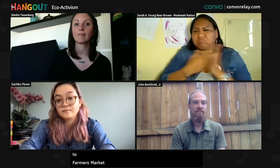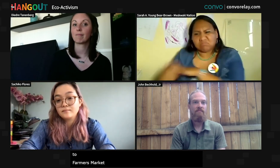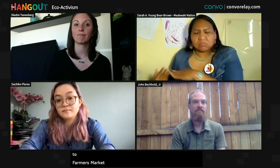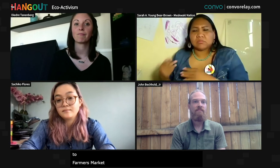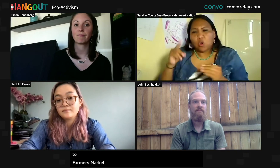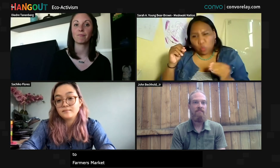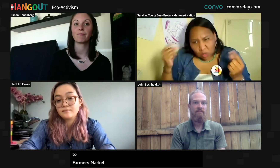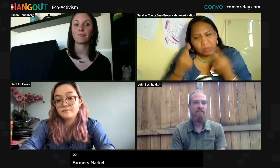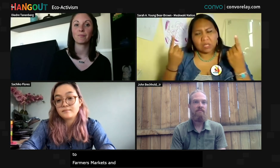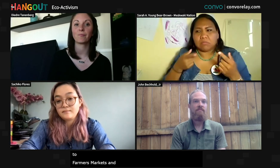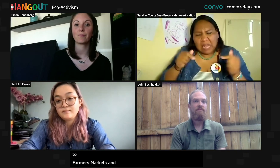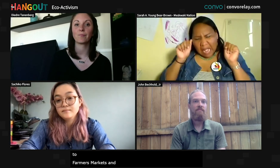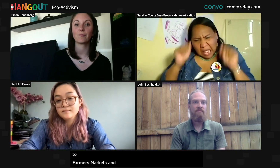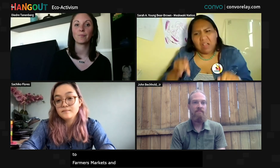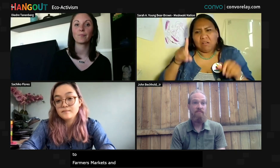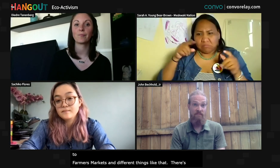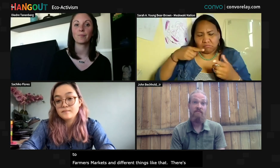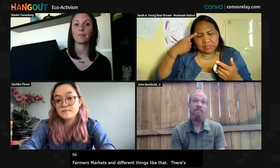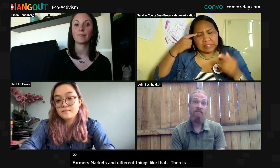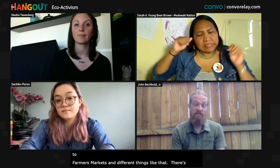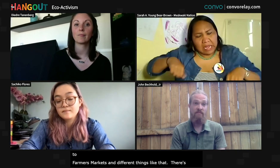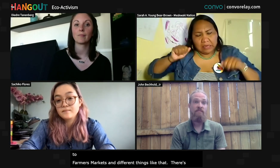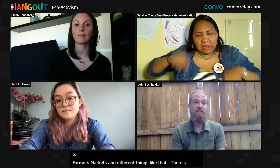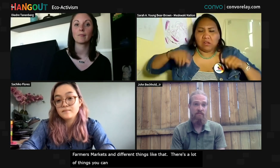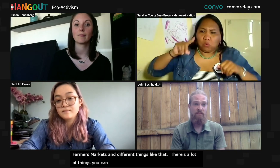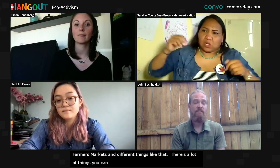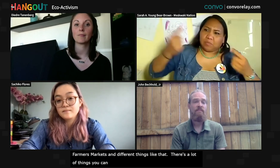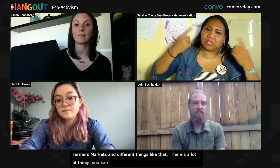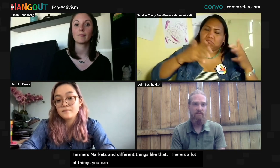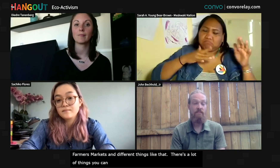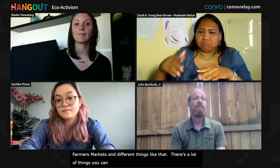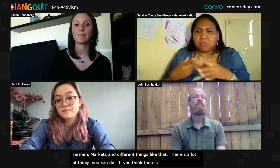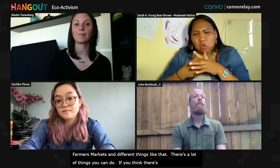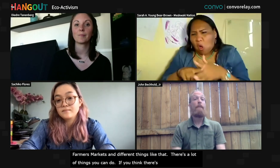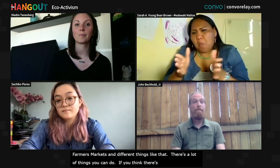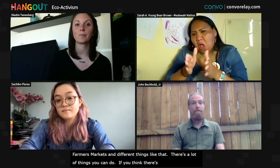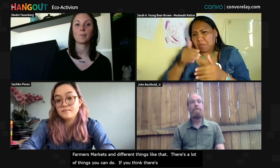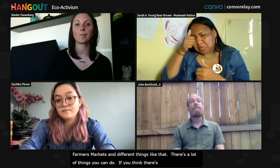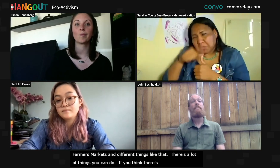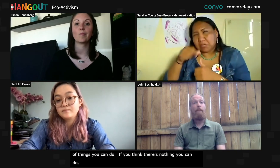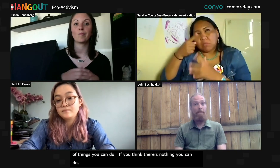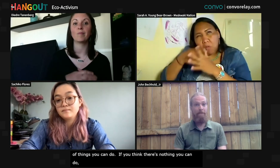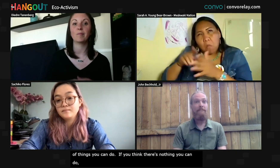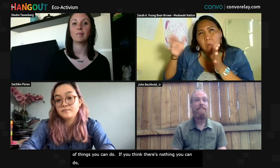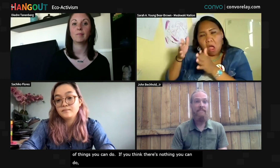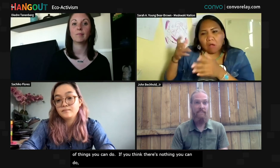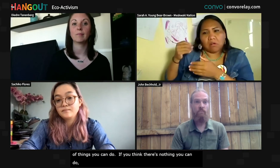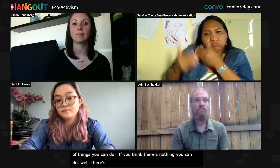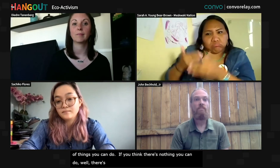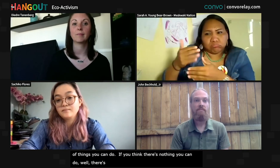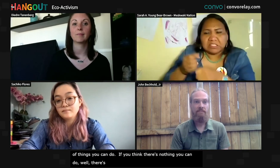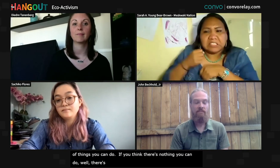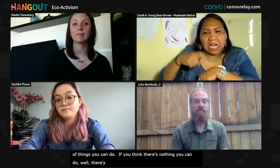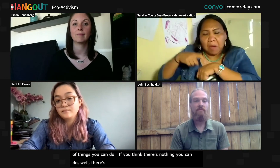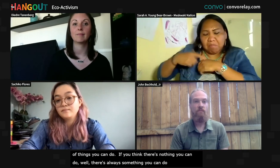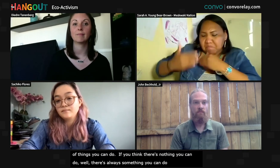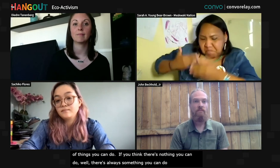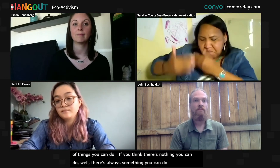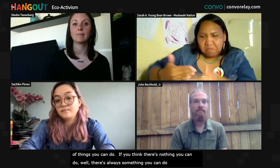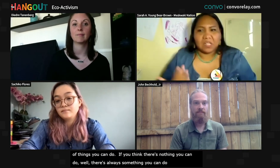can do. If you think that there's nothing you can do, there's always something you can do. So just start small. That's the key. And